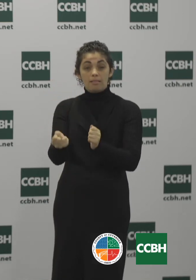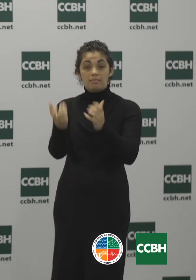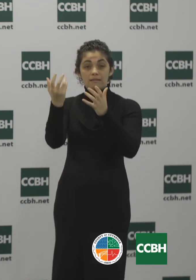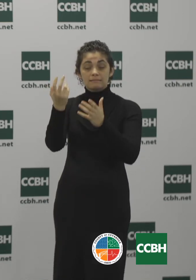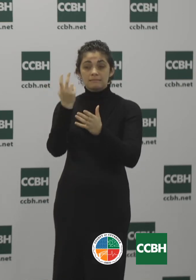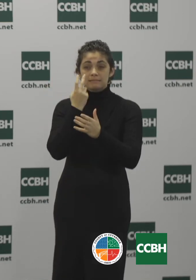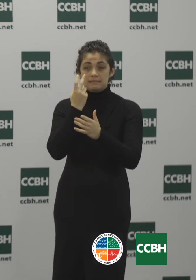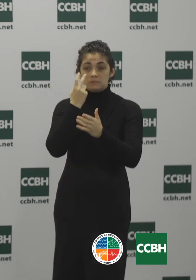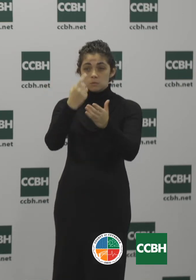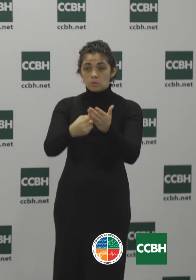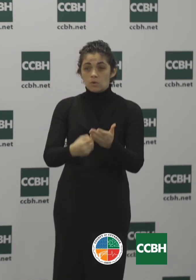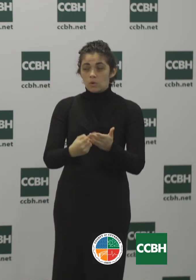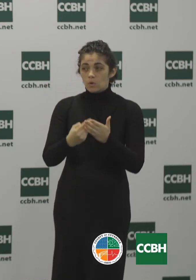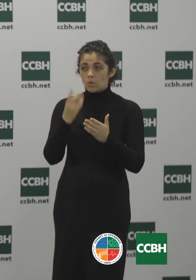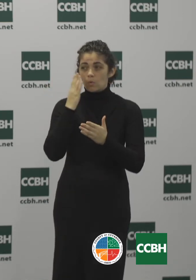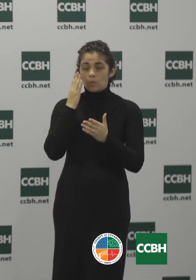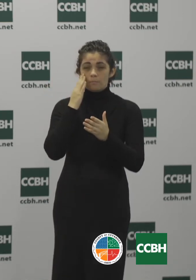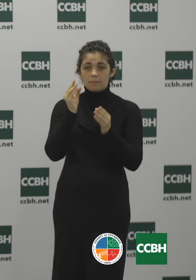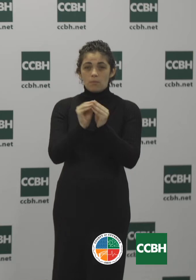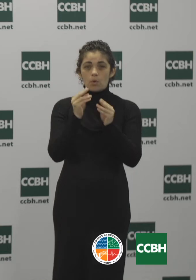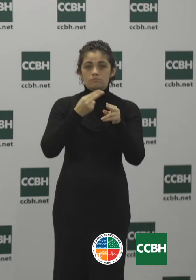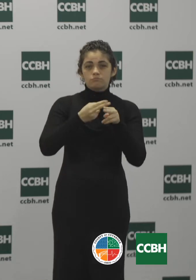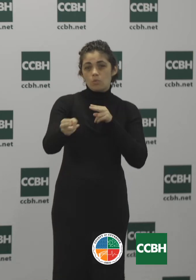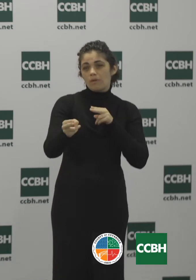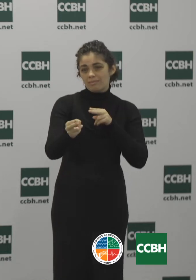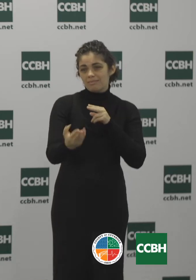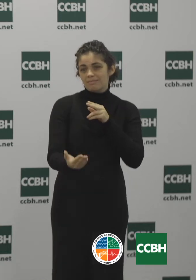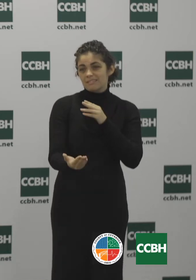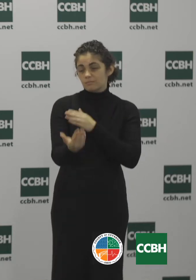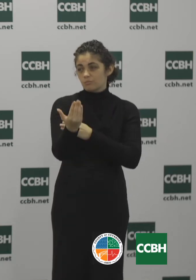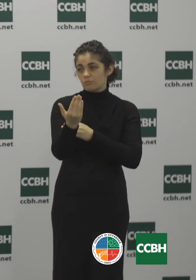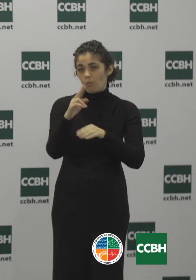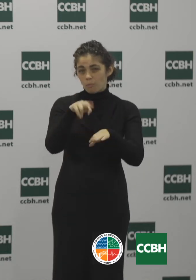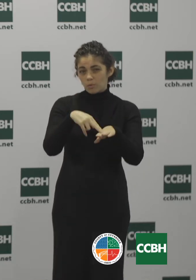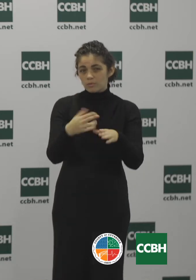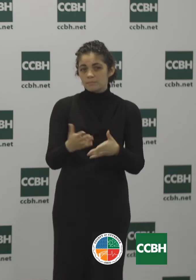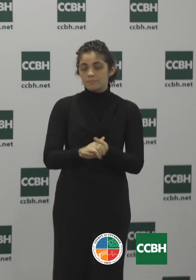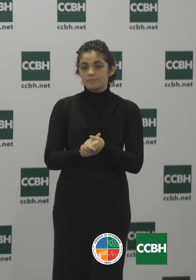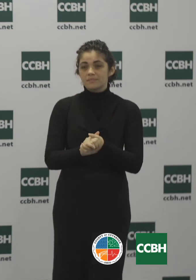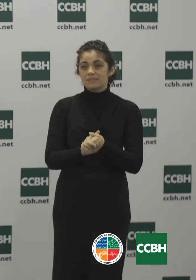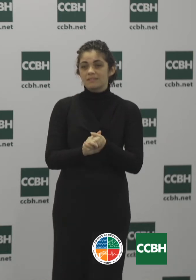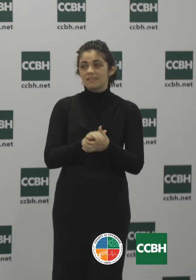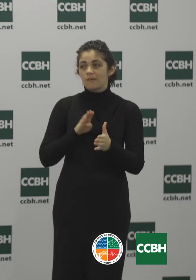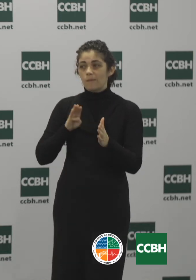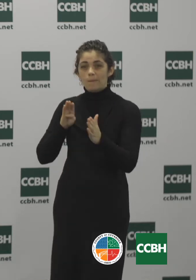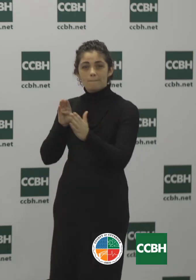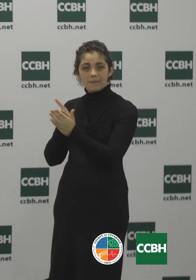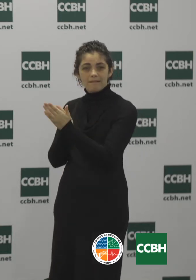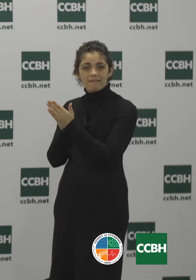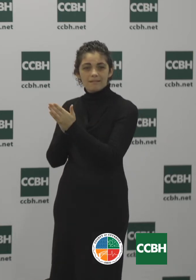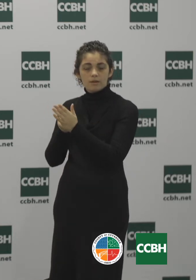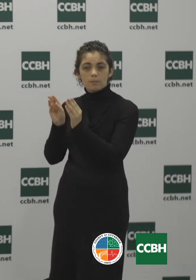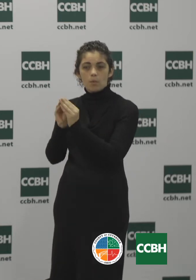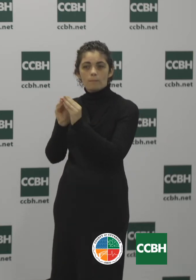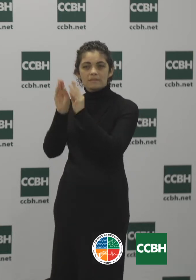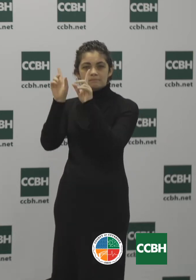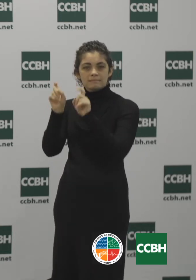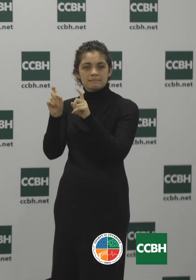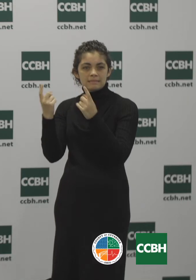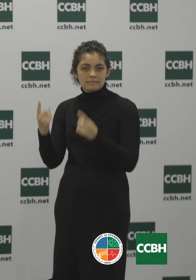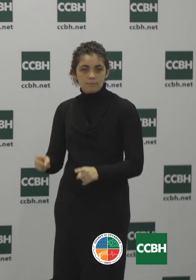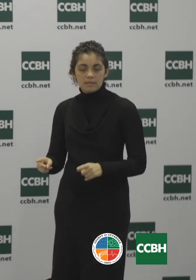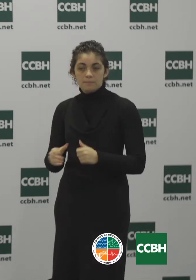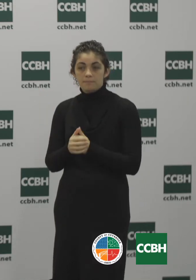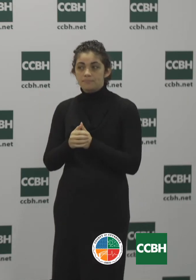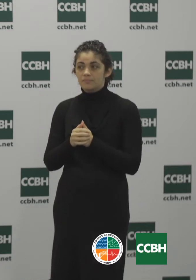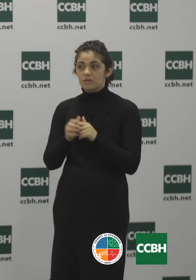as you see, so I'm going to be a little more brief than normal, and then we will transition into talking a little bit more about testing. So